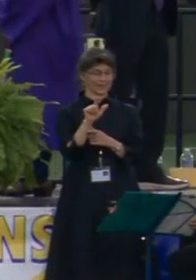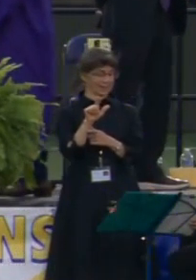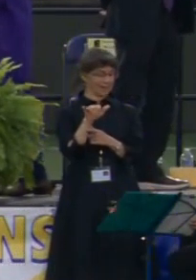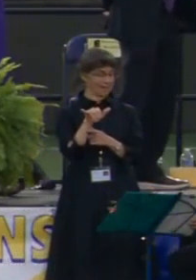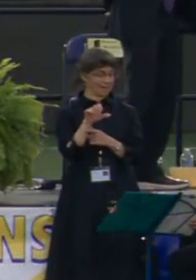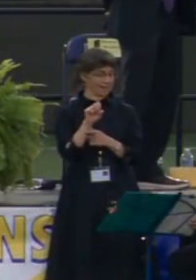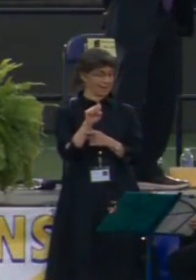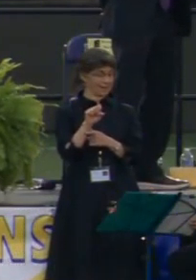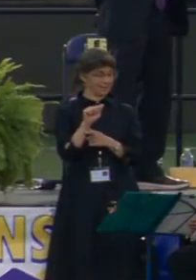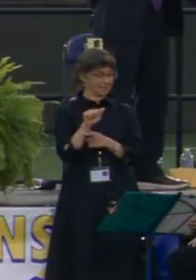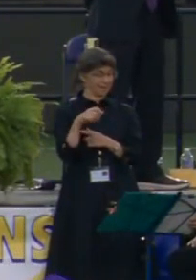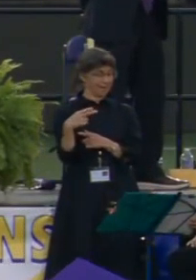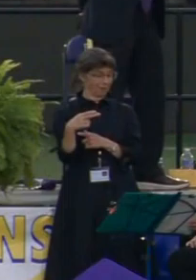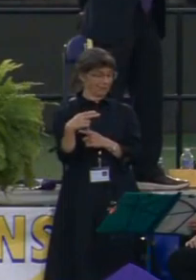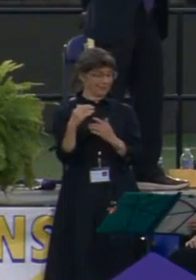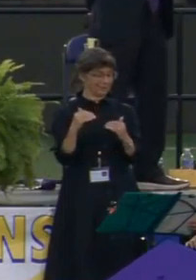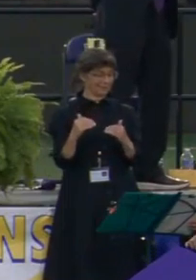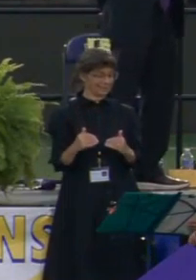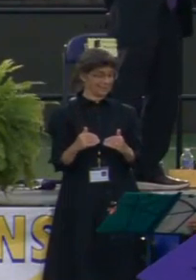Alyssa Harris.